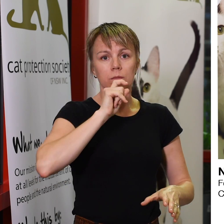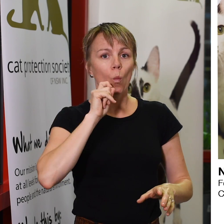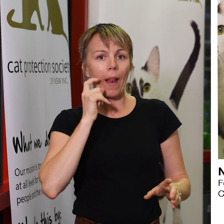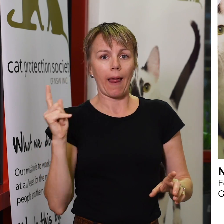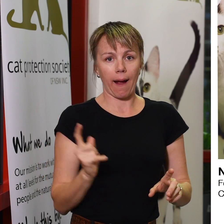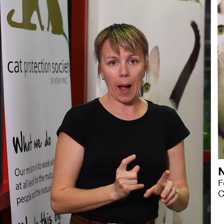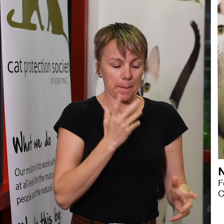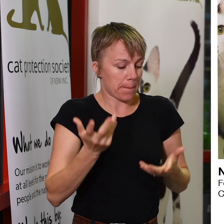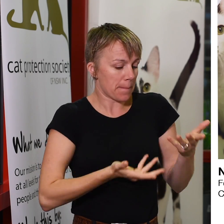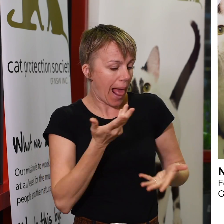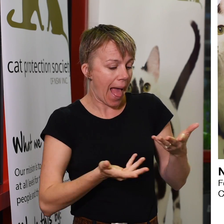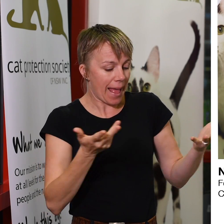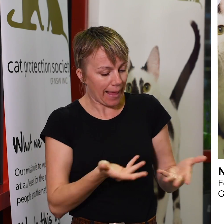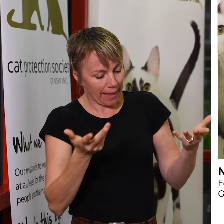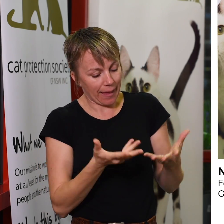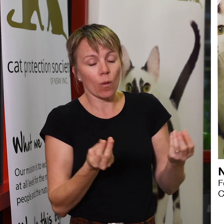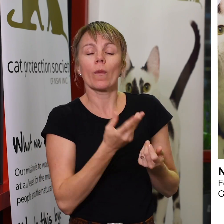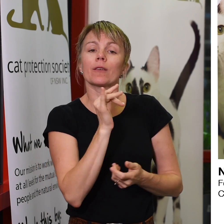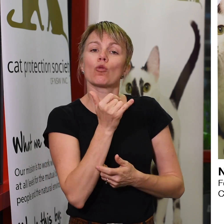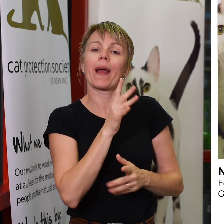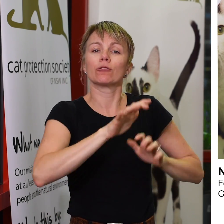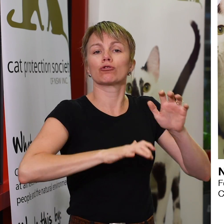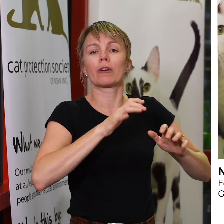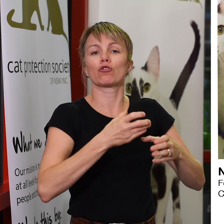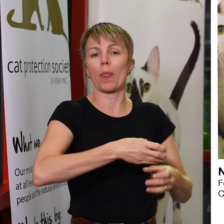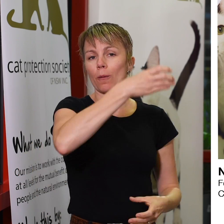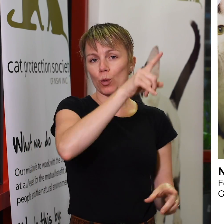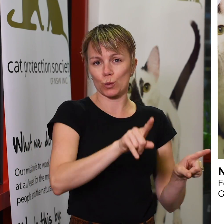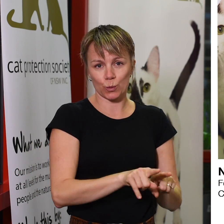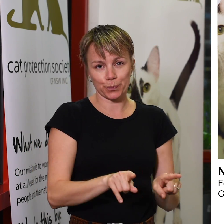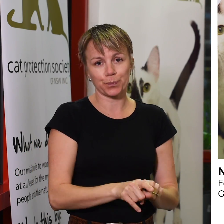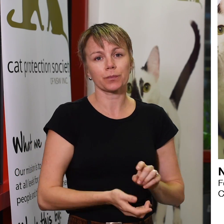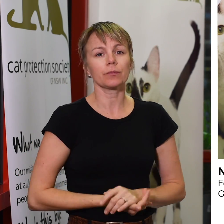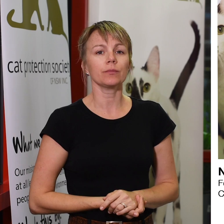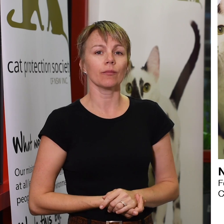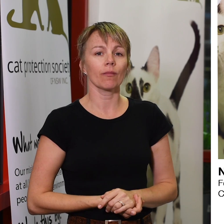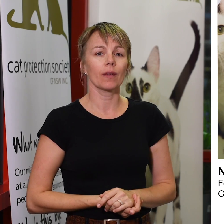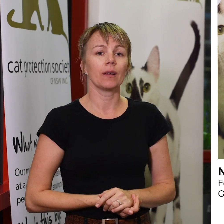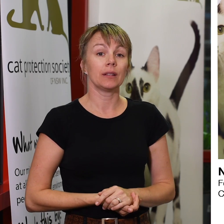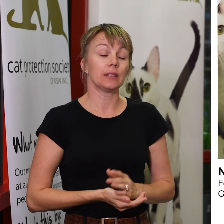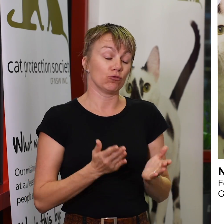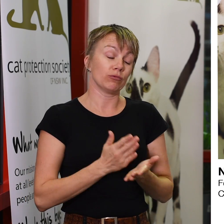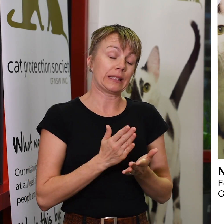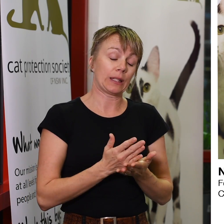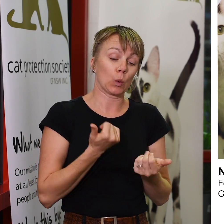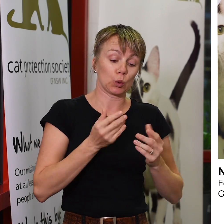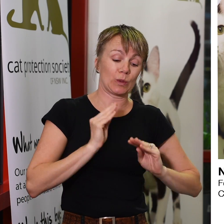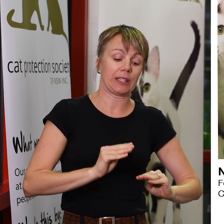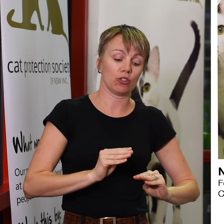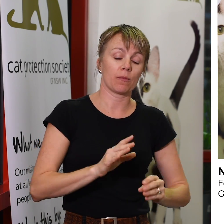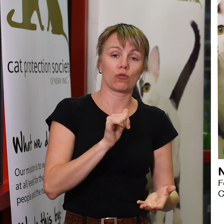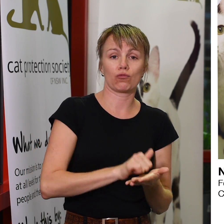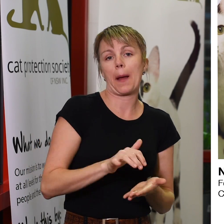hang on a minute, and start scratching on it as well. So it's a good way to get your cat scratching on what you want them to scratch on and not on your